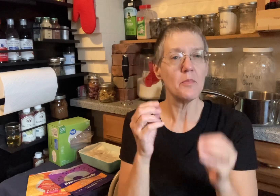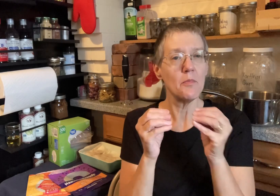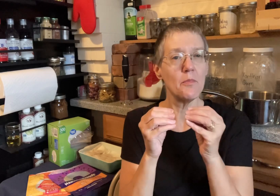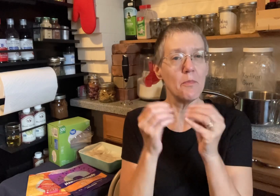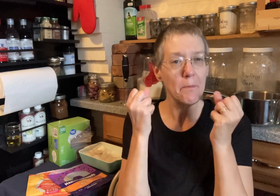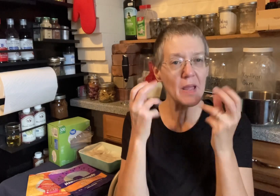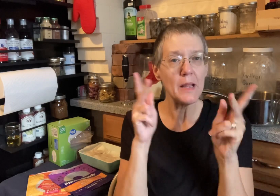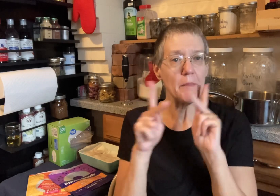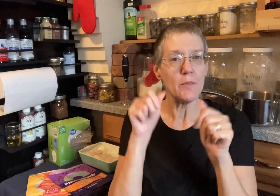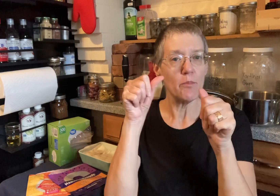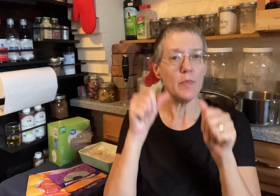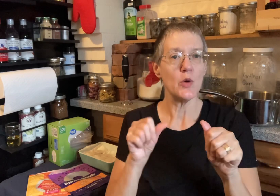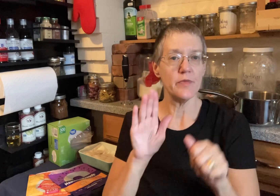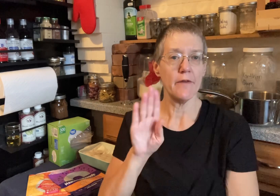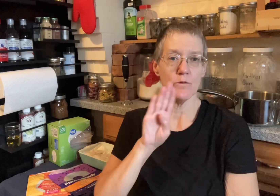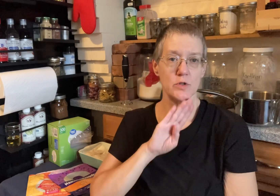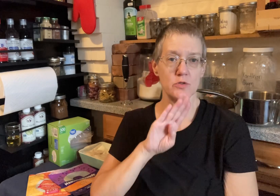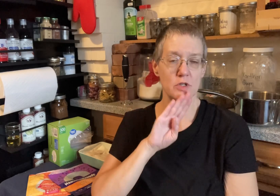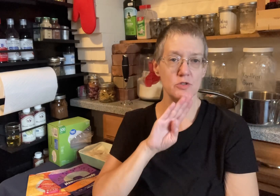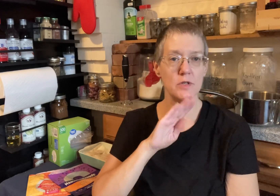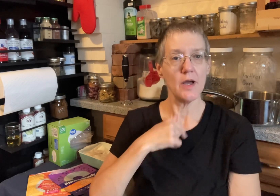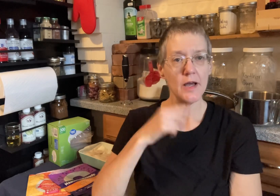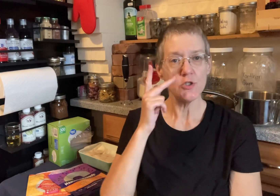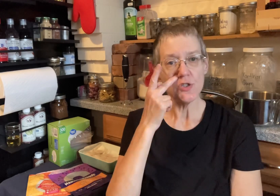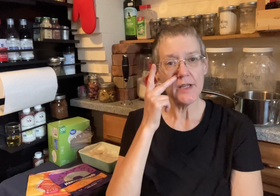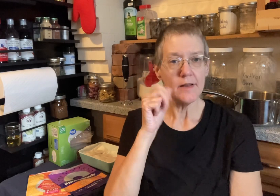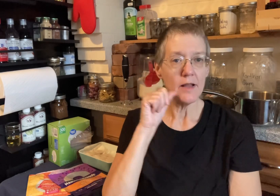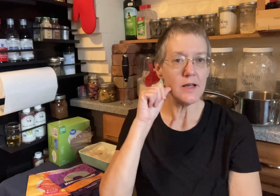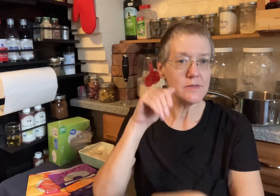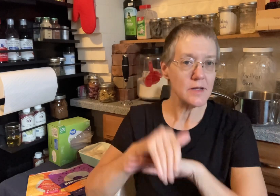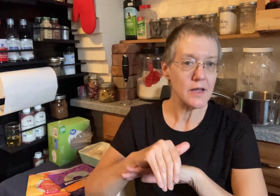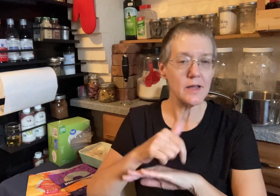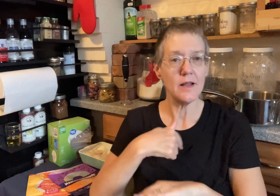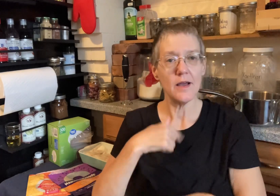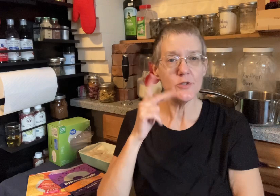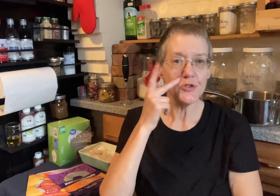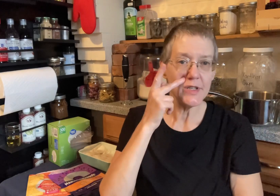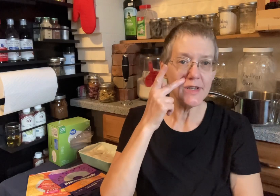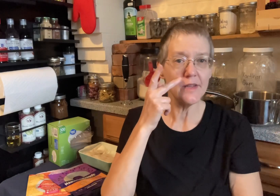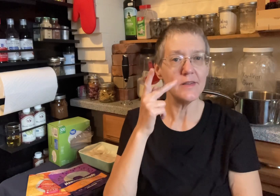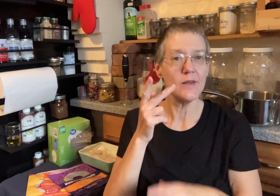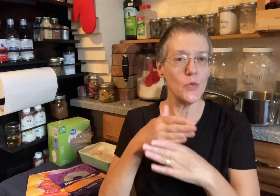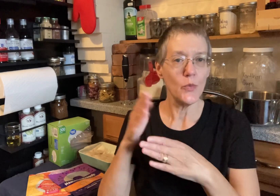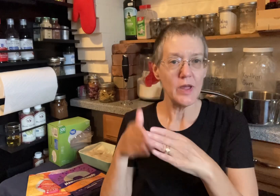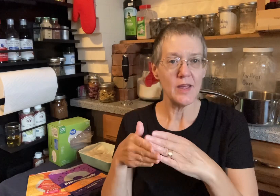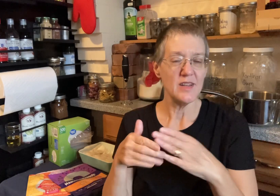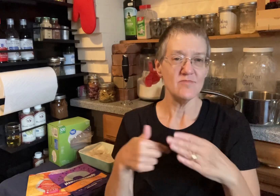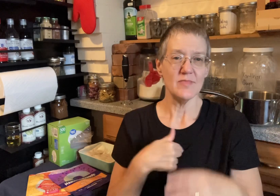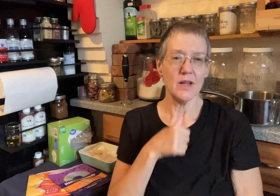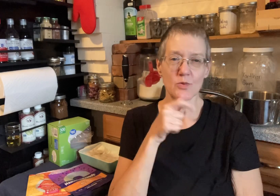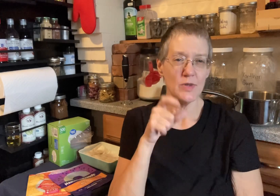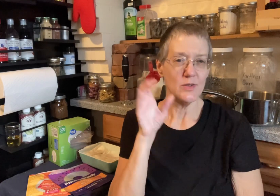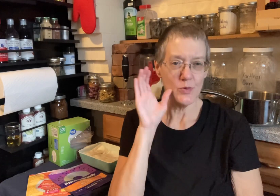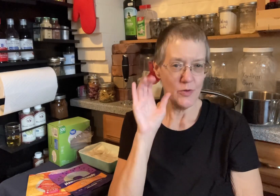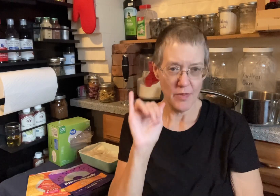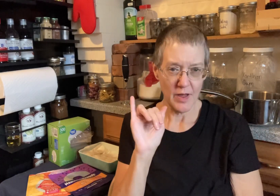groups, understandably, many people are posting about the frustrations. They're sharing about how they cheated last night or how they cheated